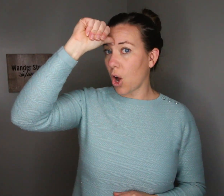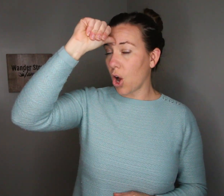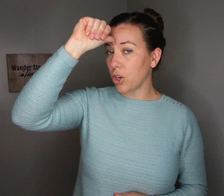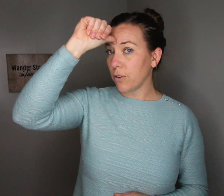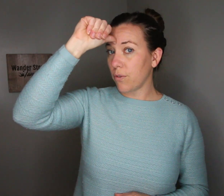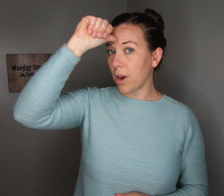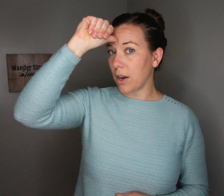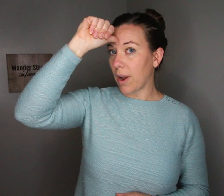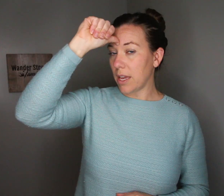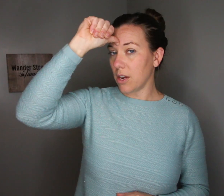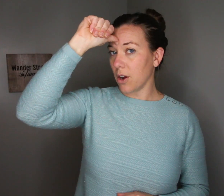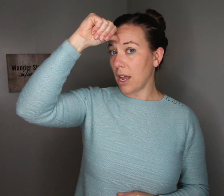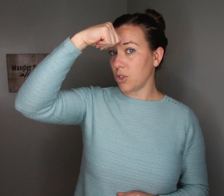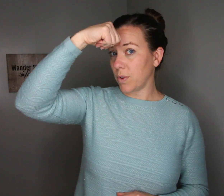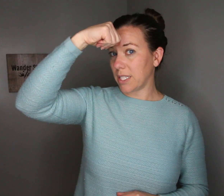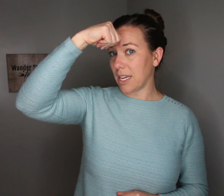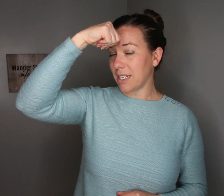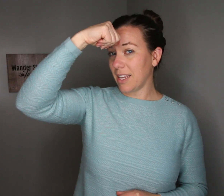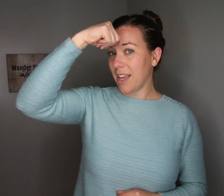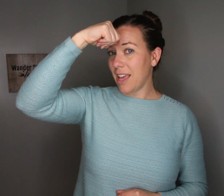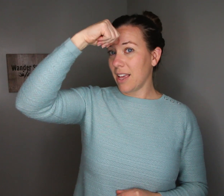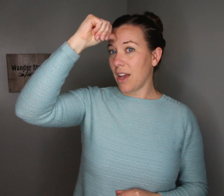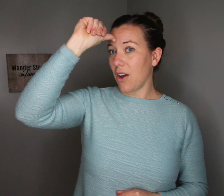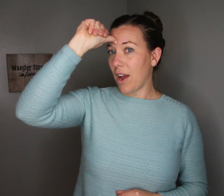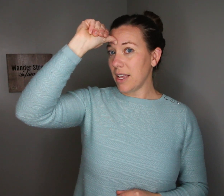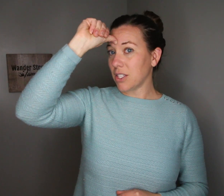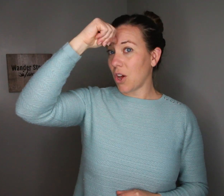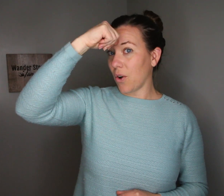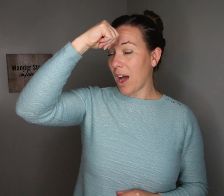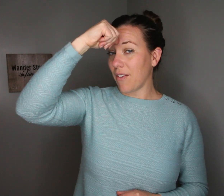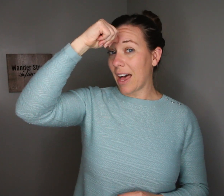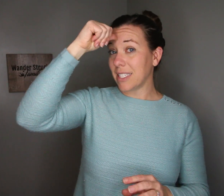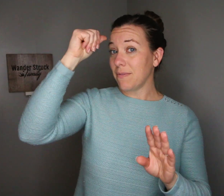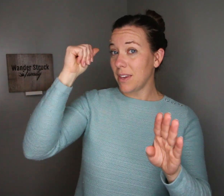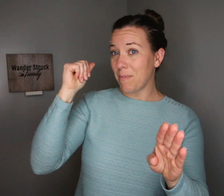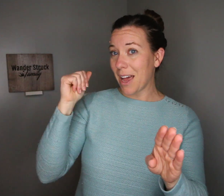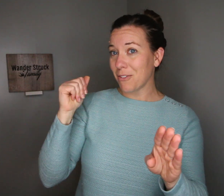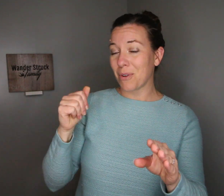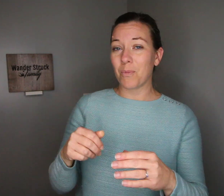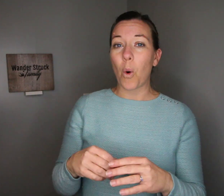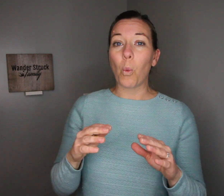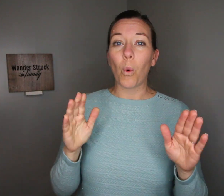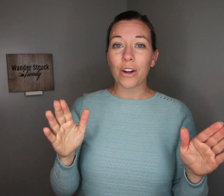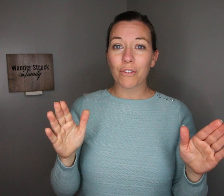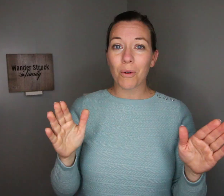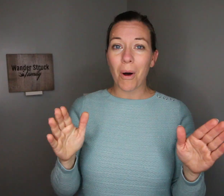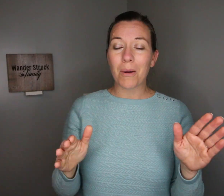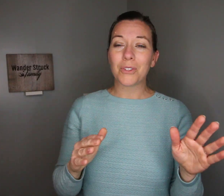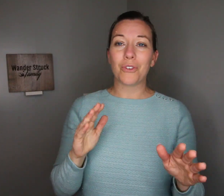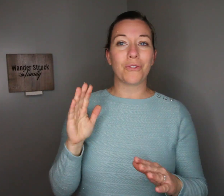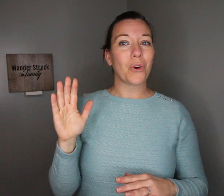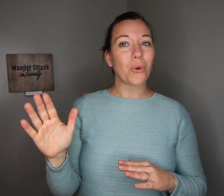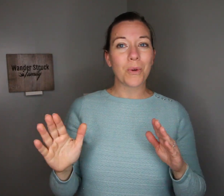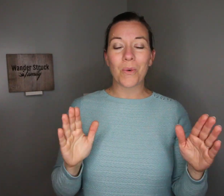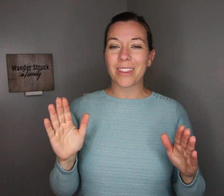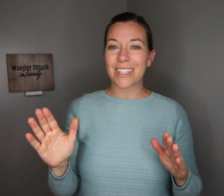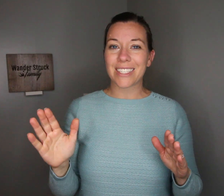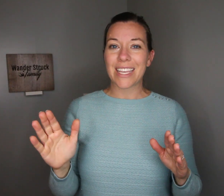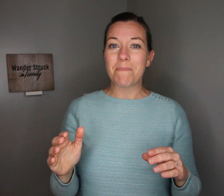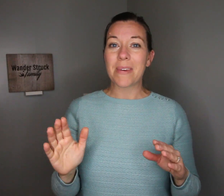on your forehead right here and twist it. All right, so I've had some feedback from wonderful moms who have told me what this